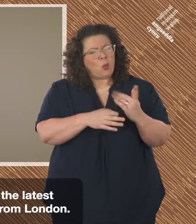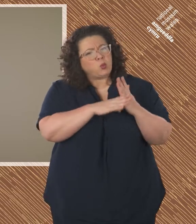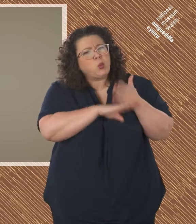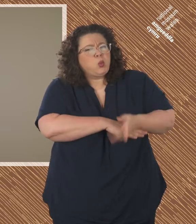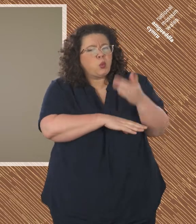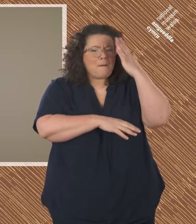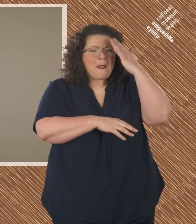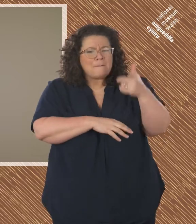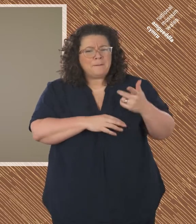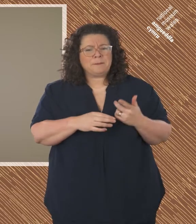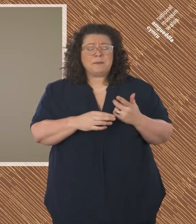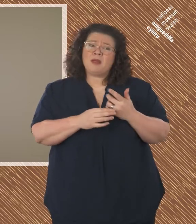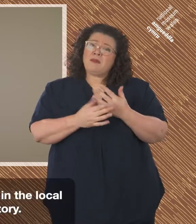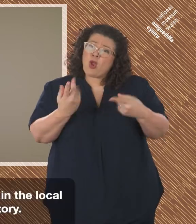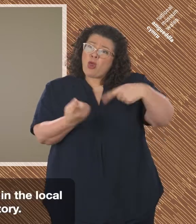London.